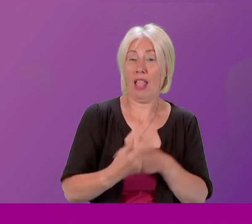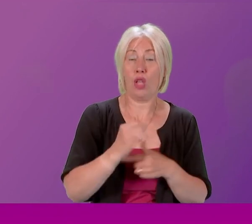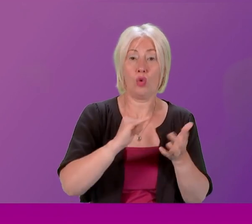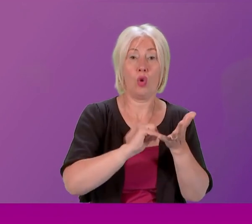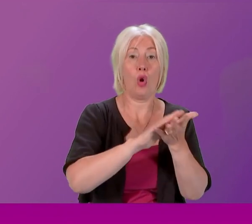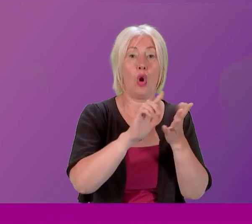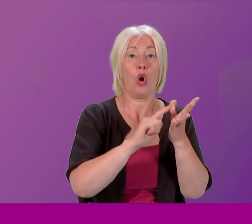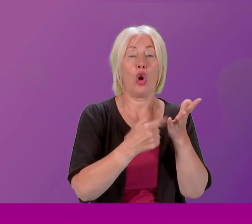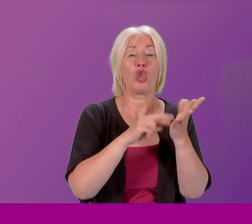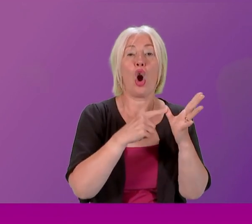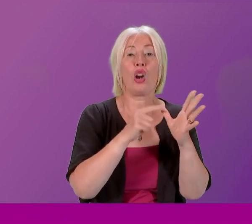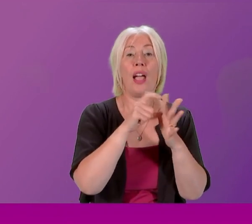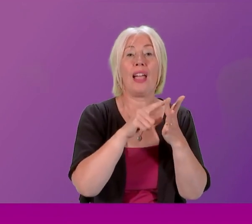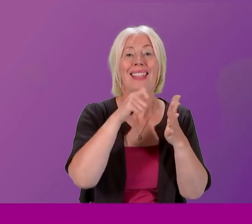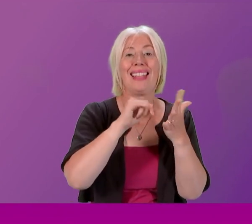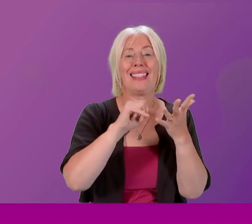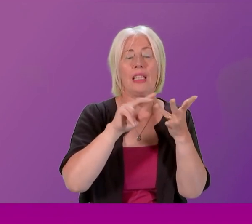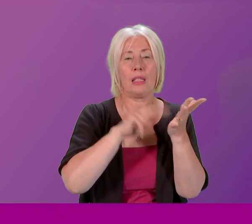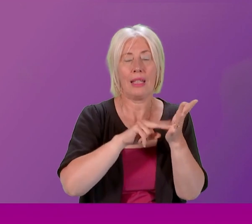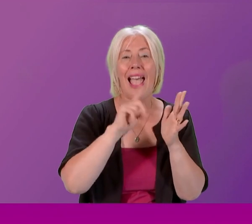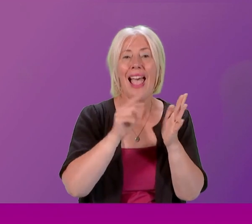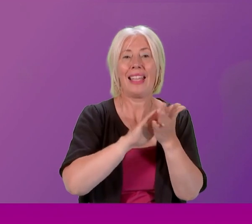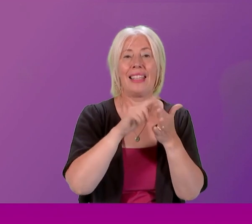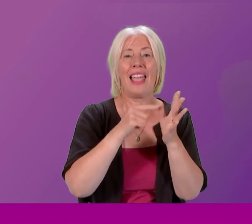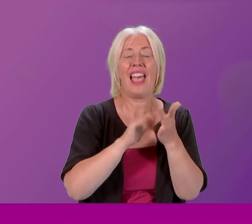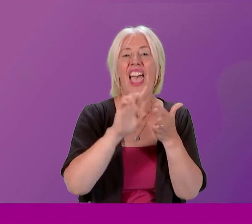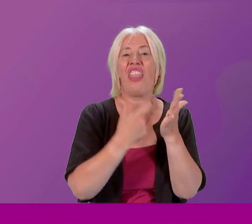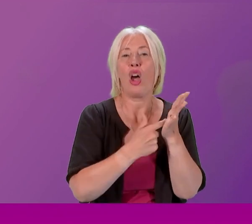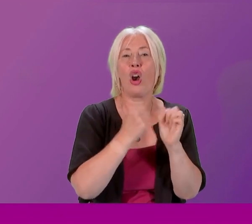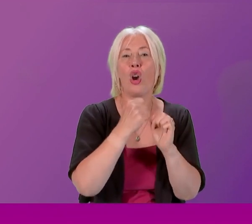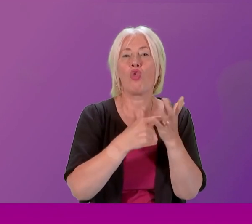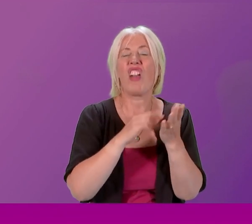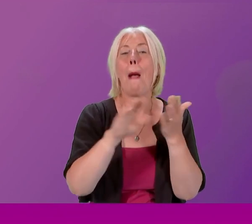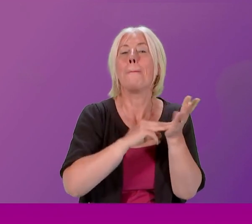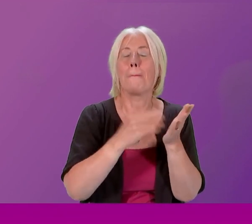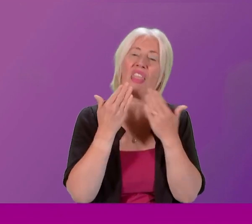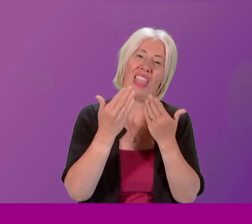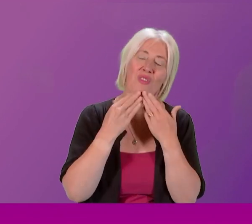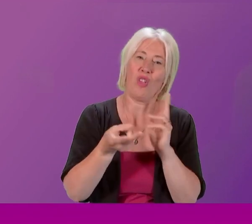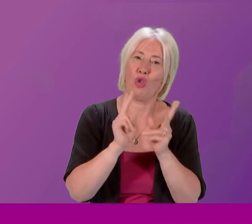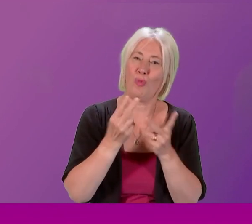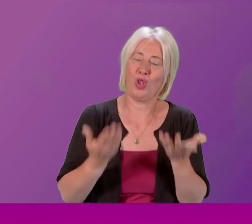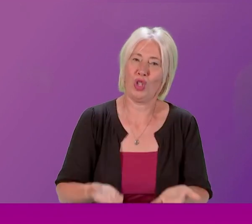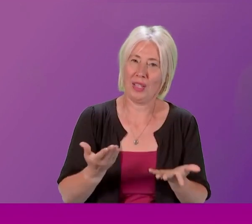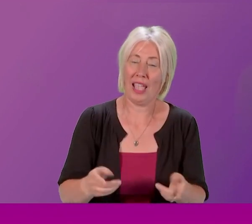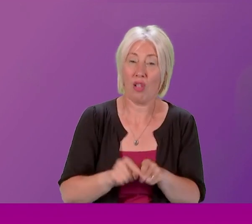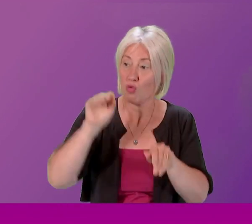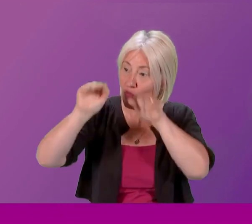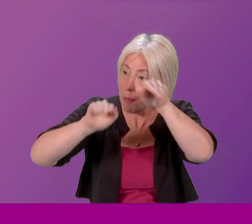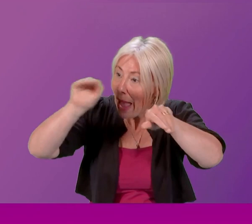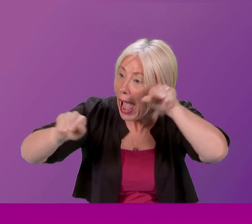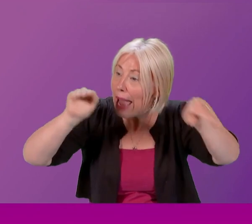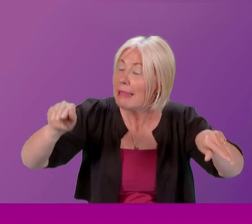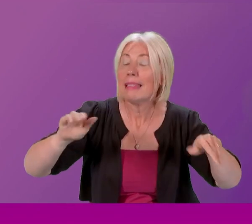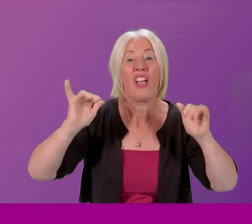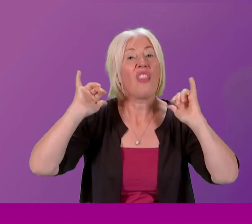Shauna Dixon and Heather Graham. Thank you very much indeed. Can I take the opportunity to remind everyone that the